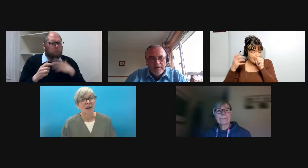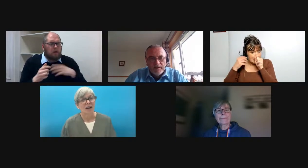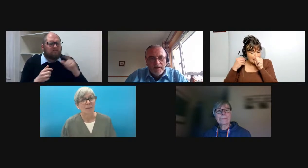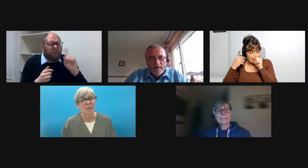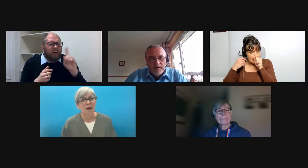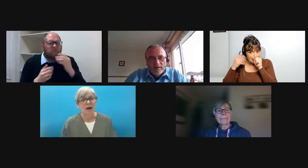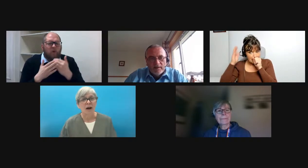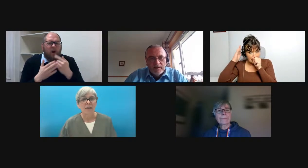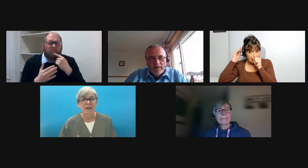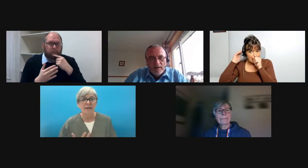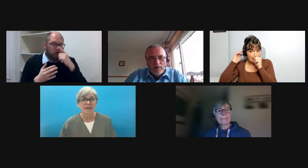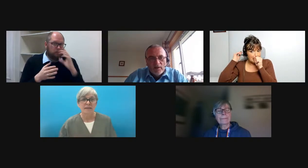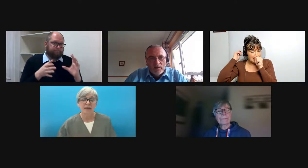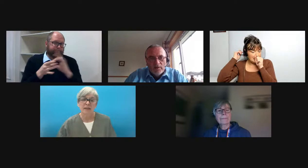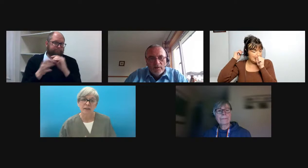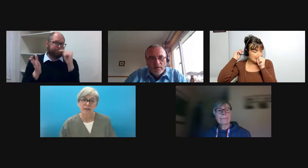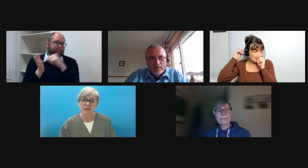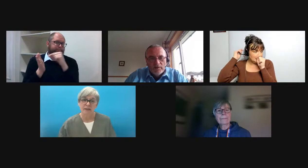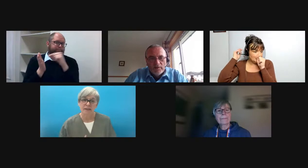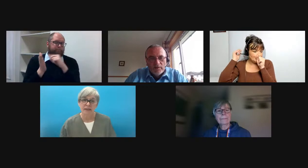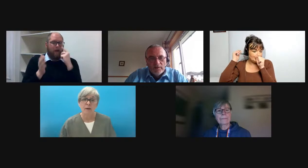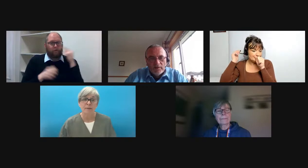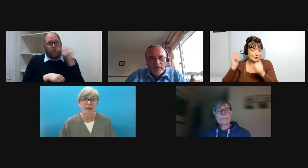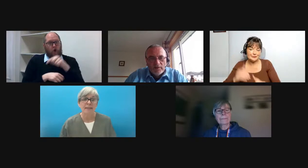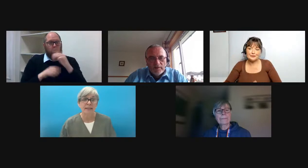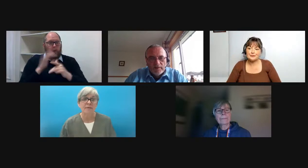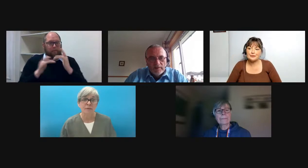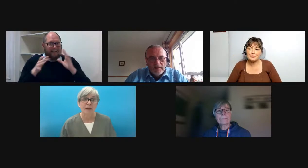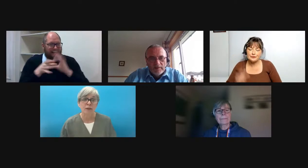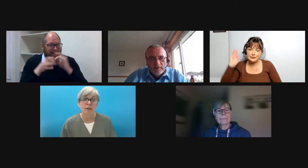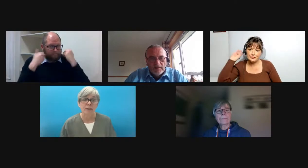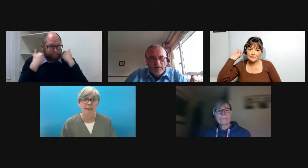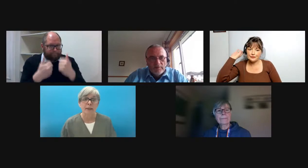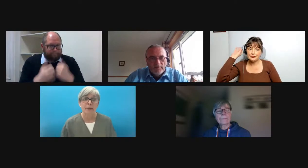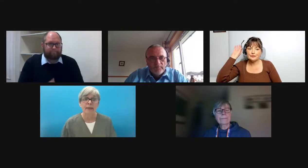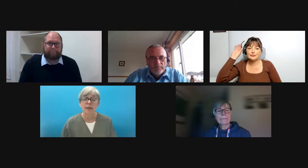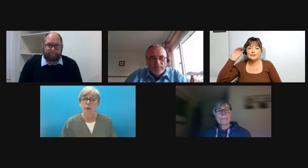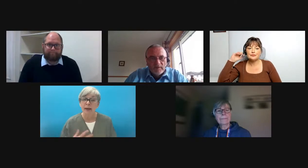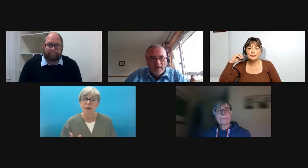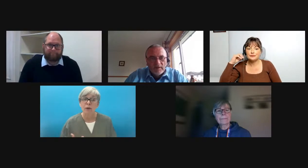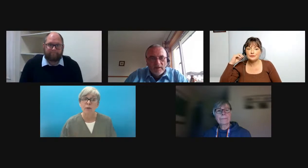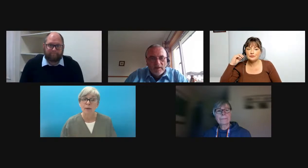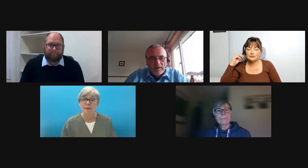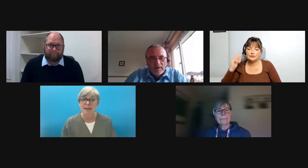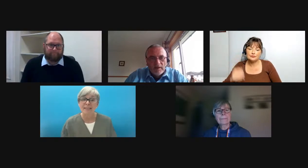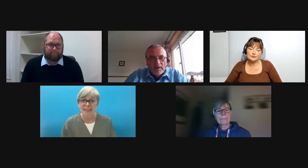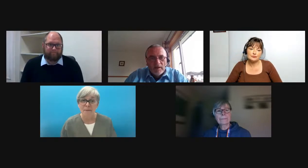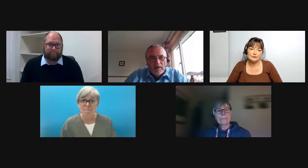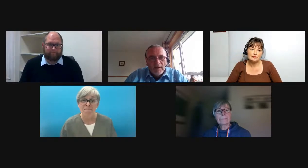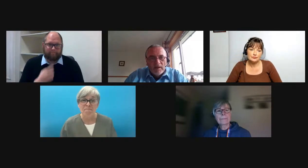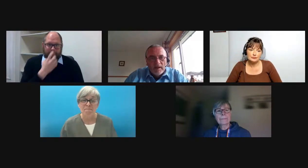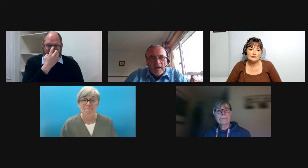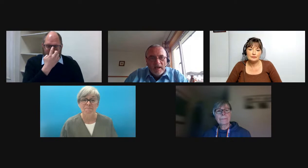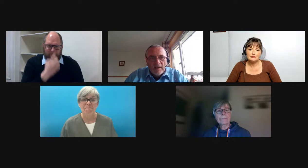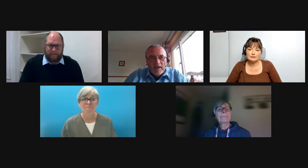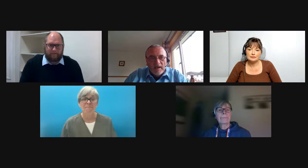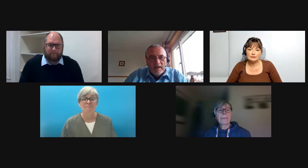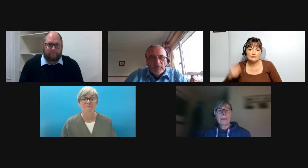So, are these kind of is the updated information continually going out on the website? Yeah.